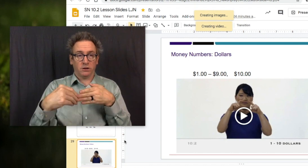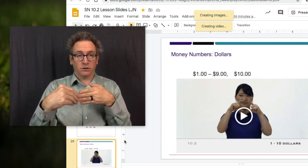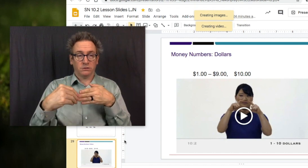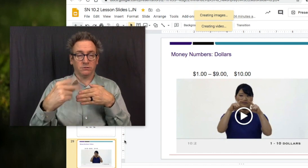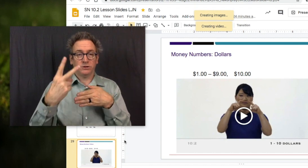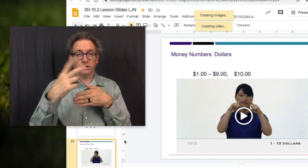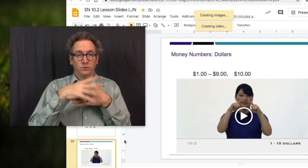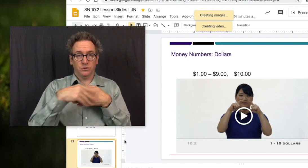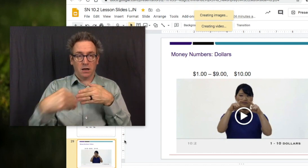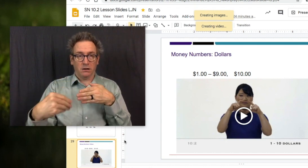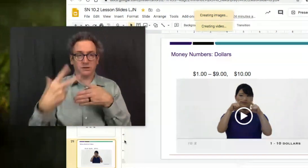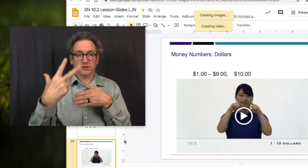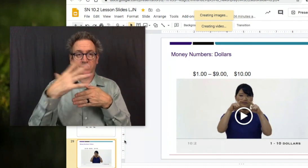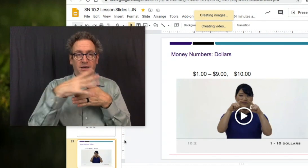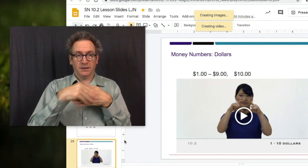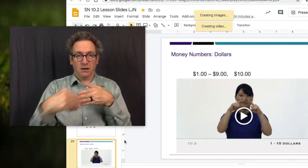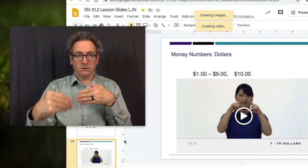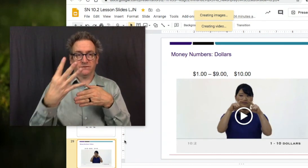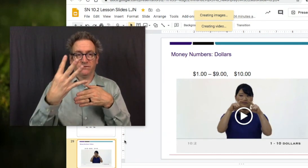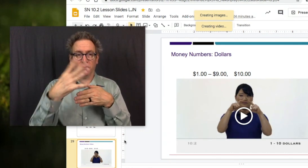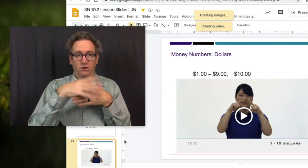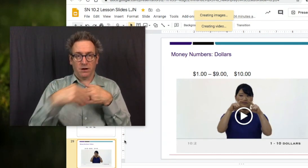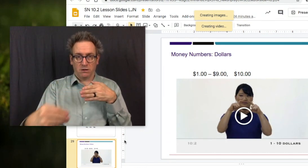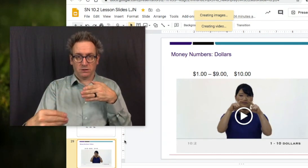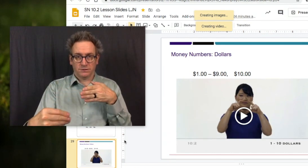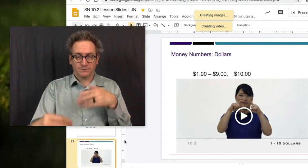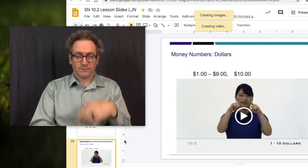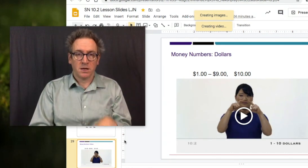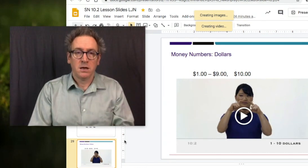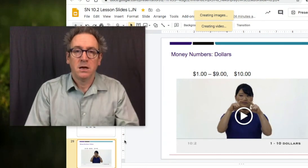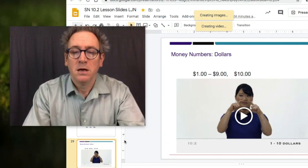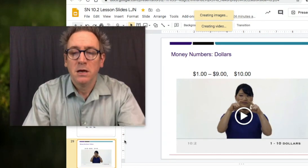$1, $2, $3, $4.